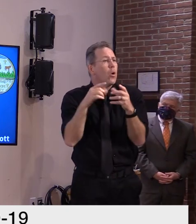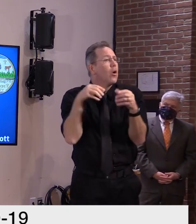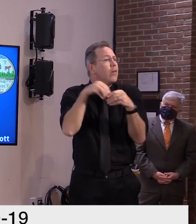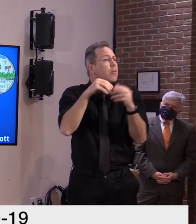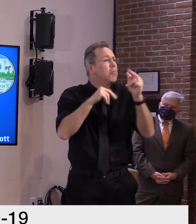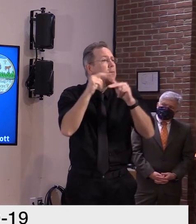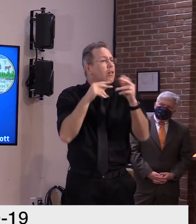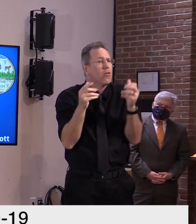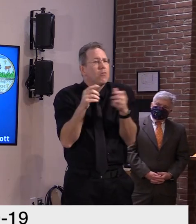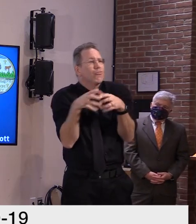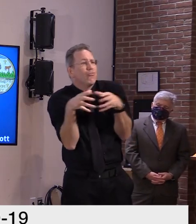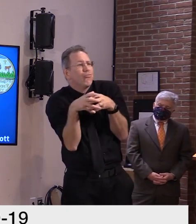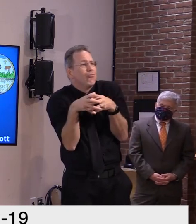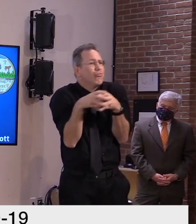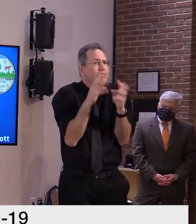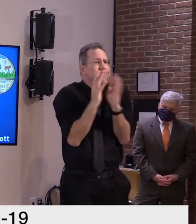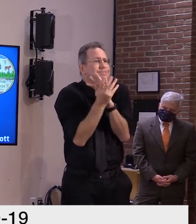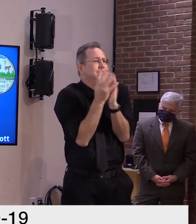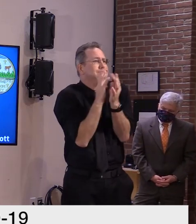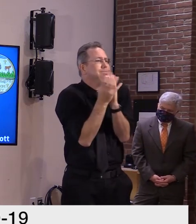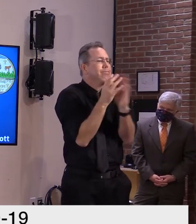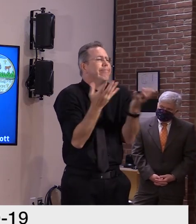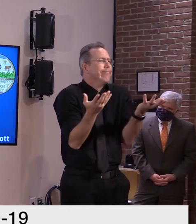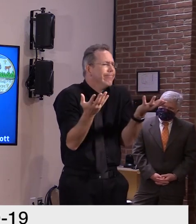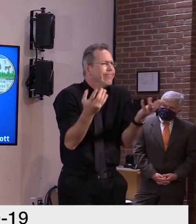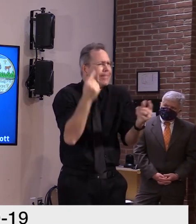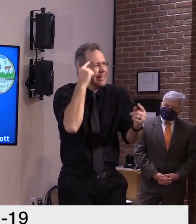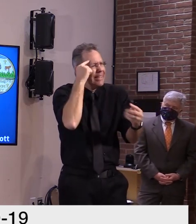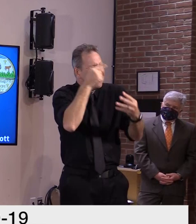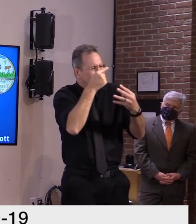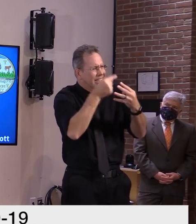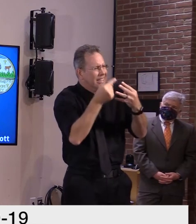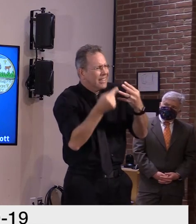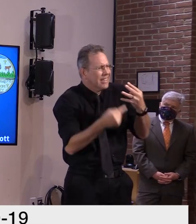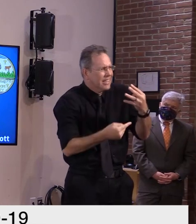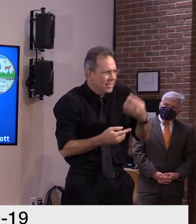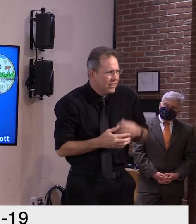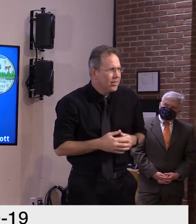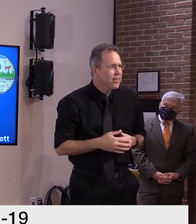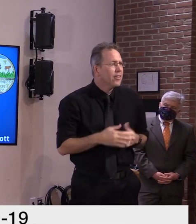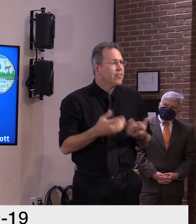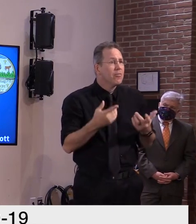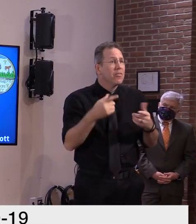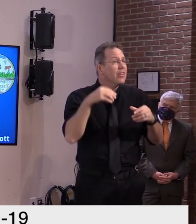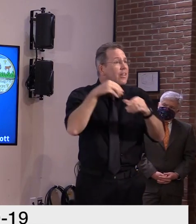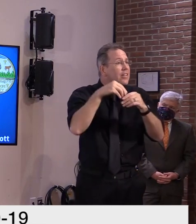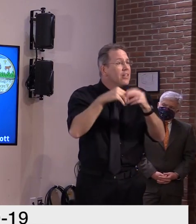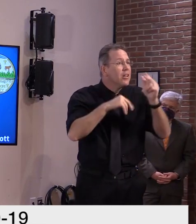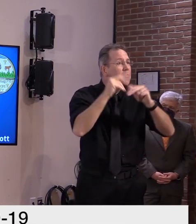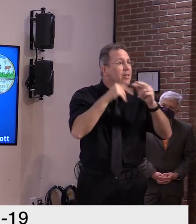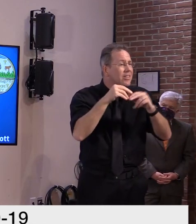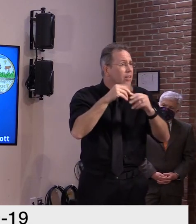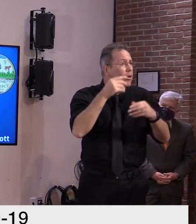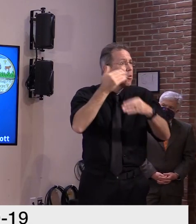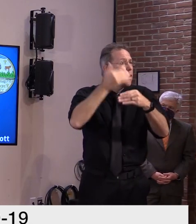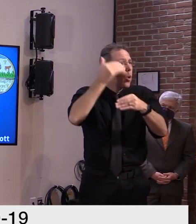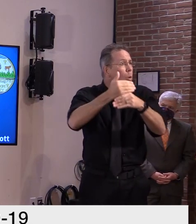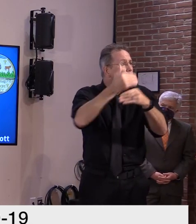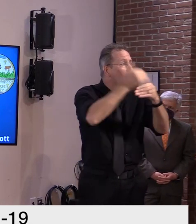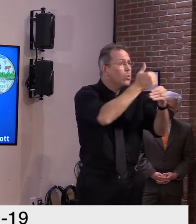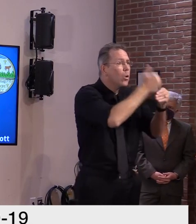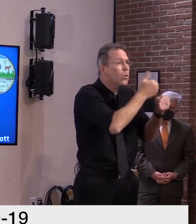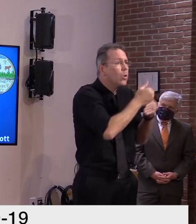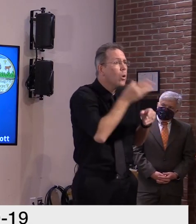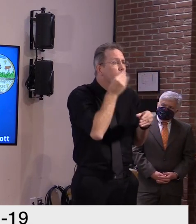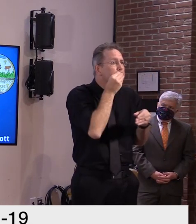and add to that questions about ventilation, and it would be even worse. So that's the science behind the